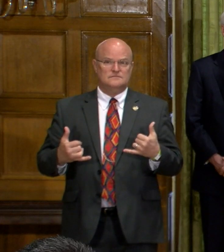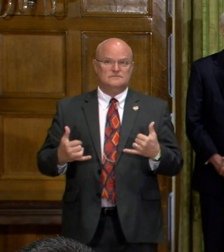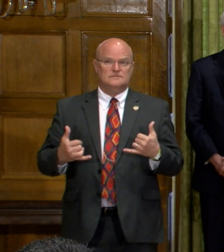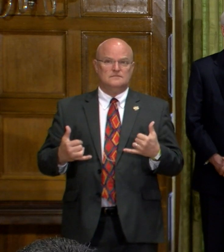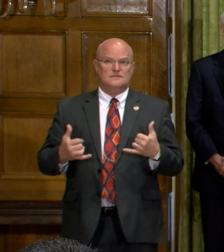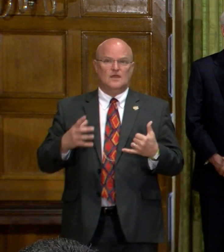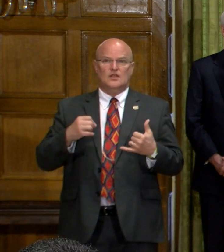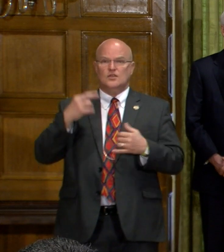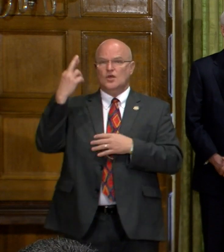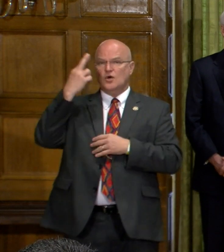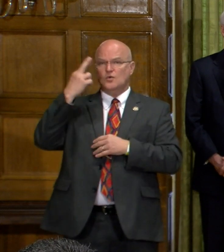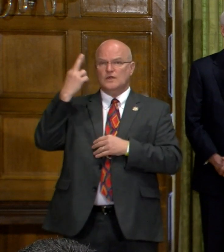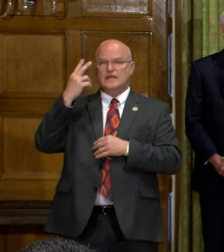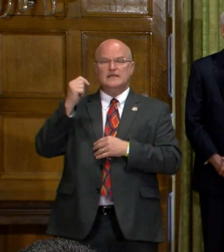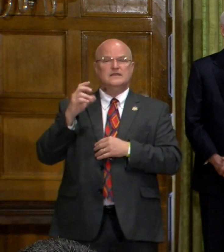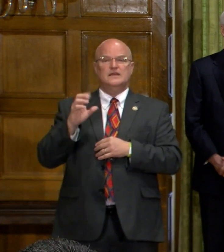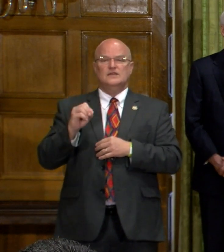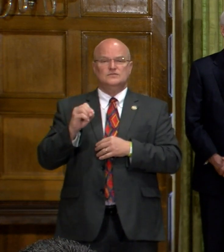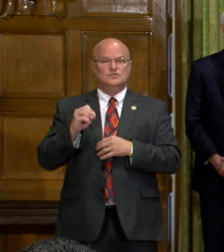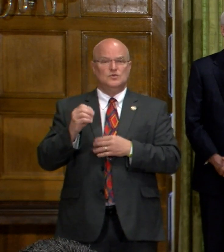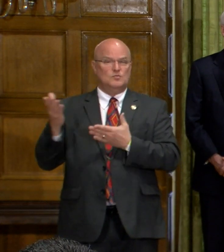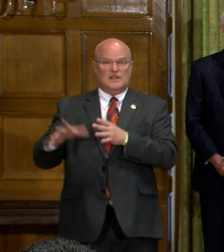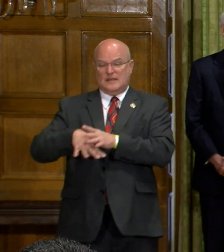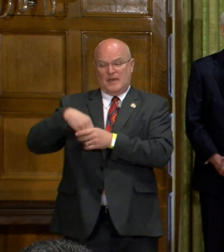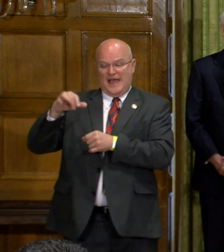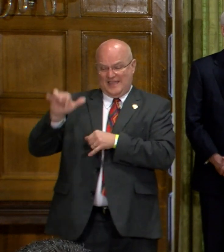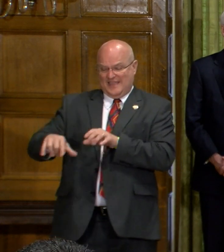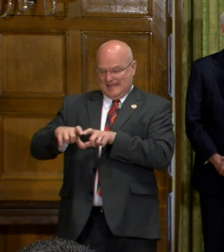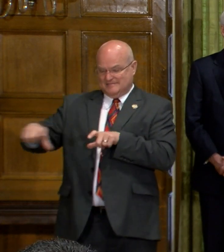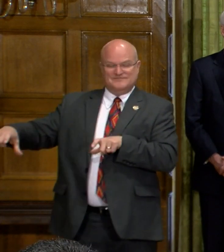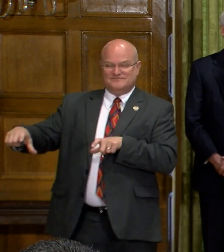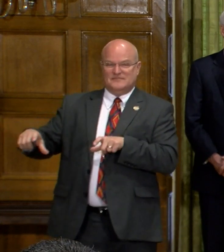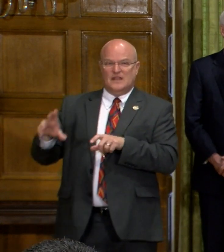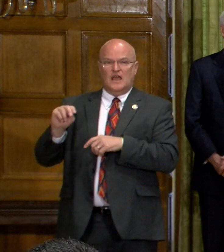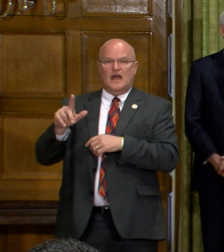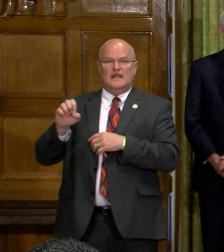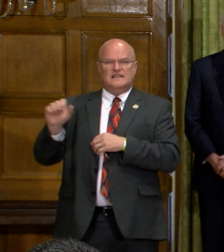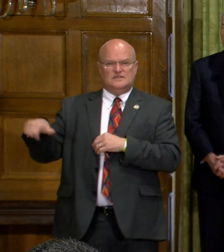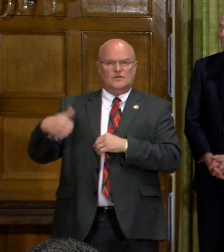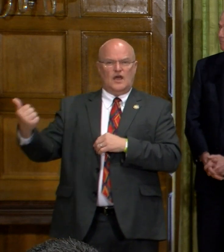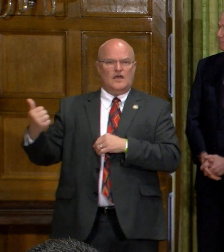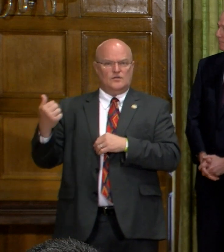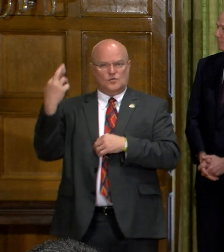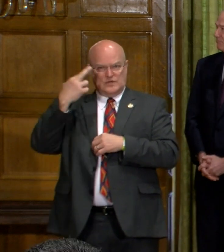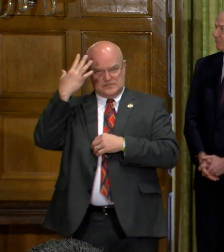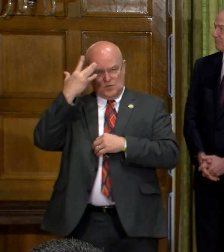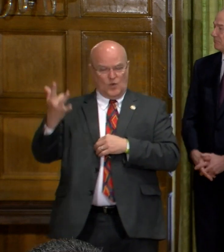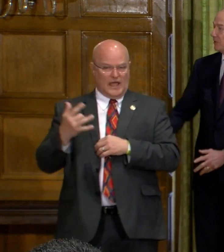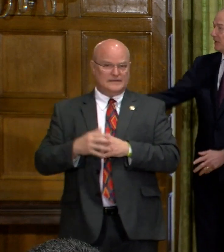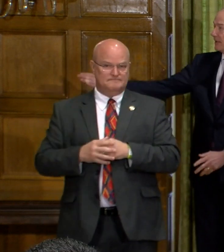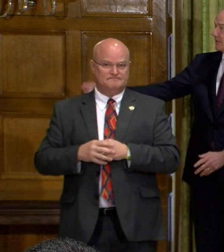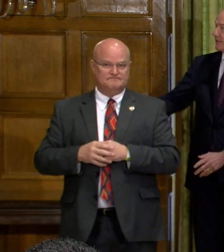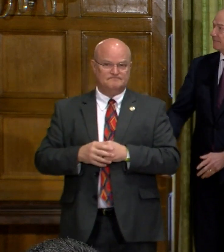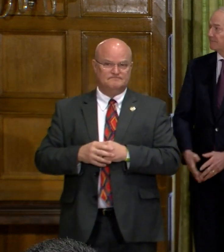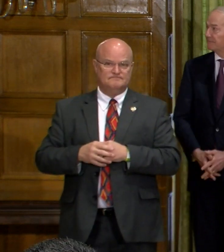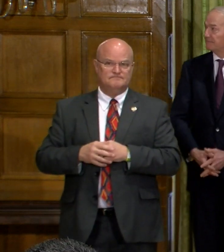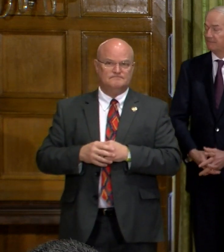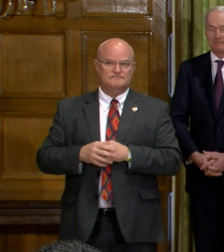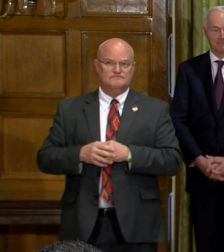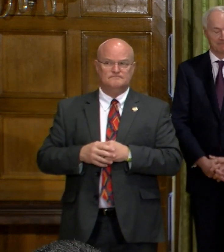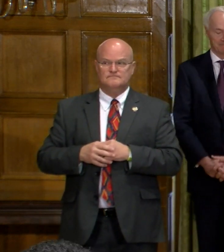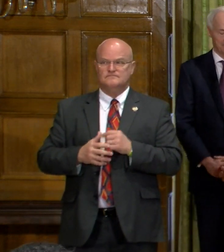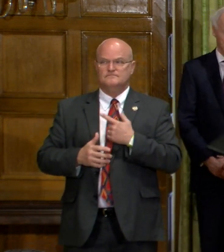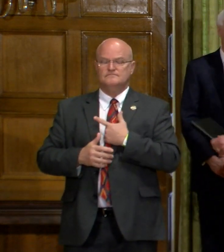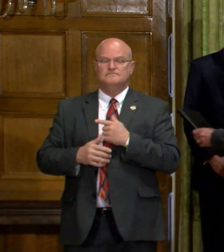There would be no reason to bring them out of that setting unless there were other practical reasons to do so.